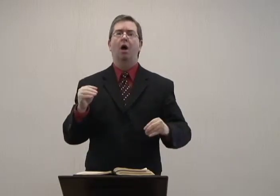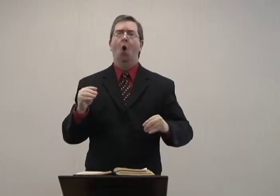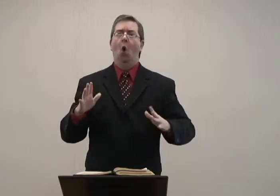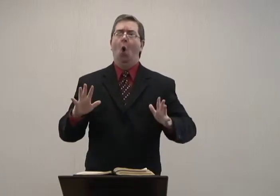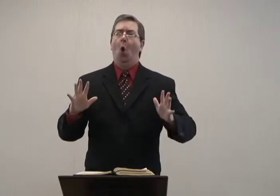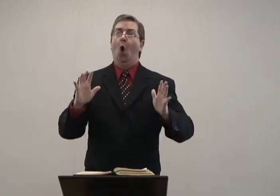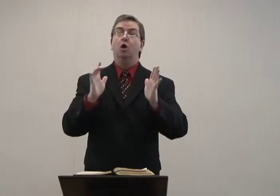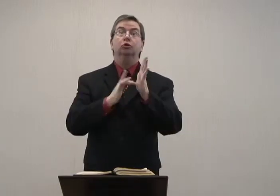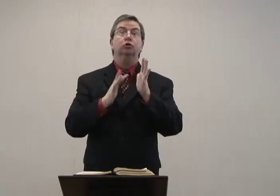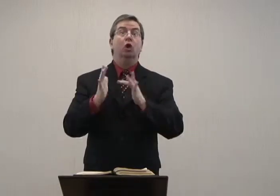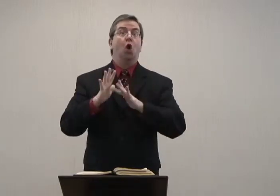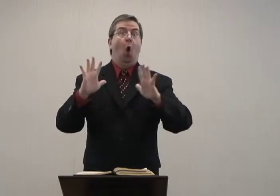They were selling things.